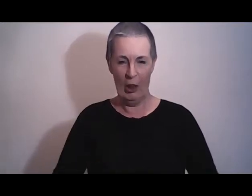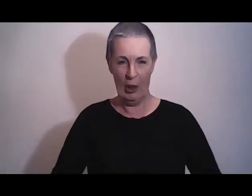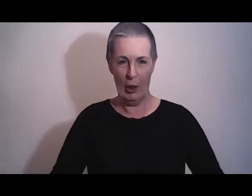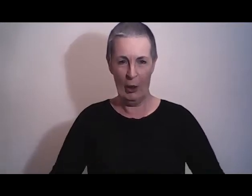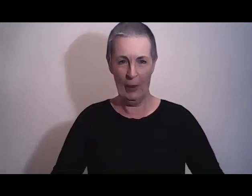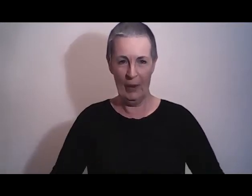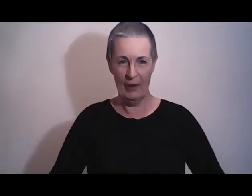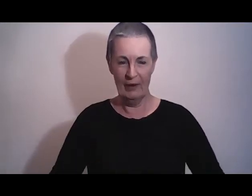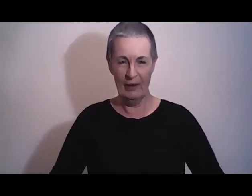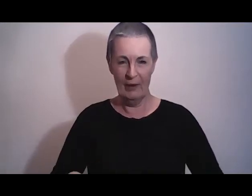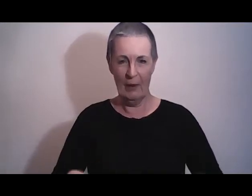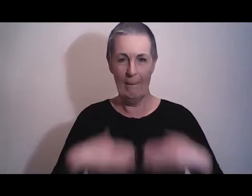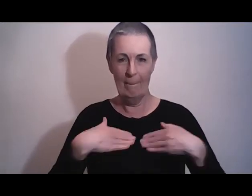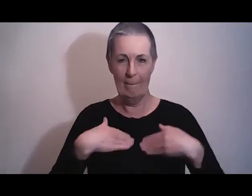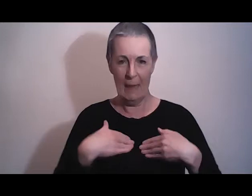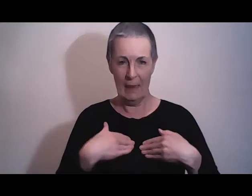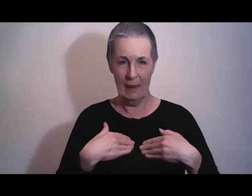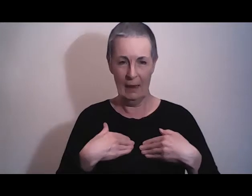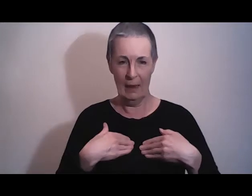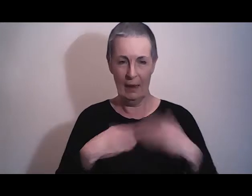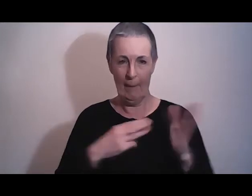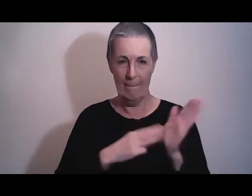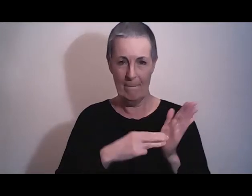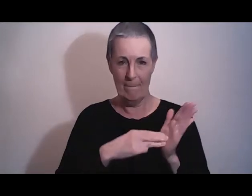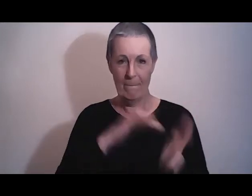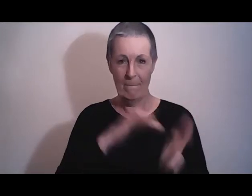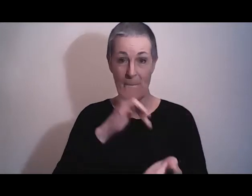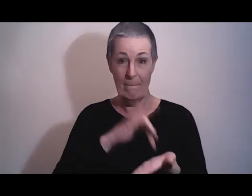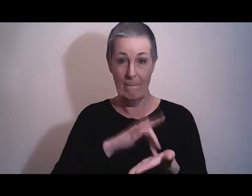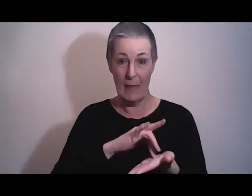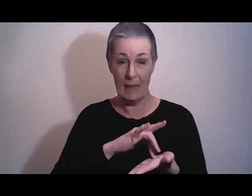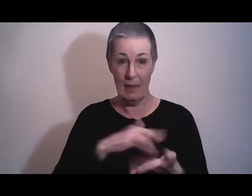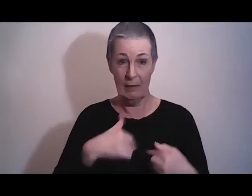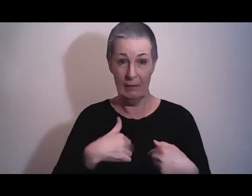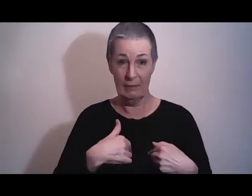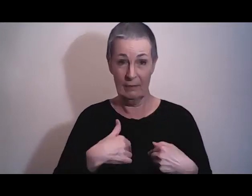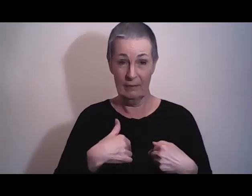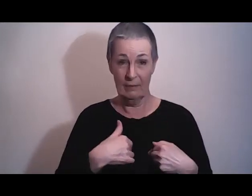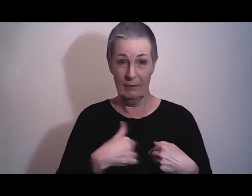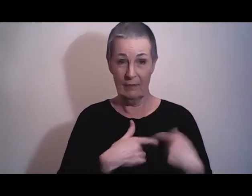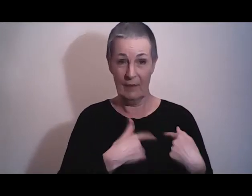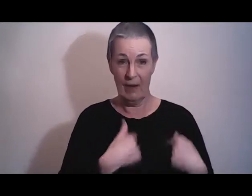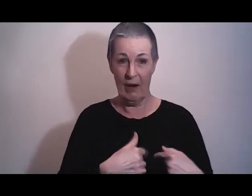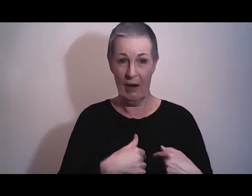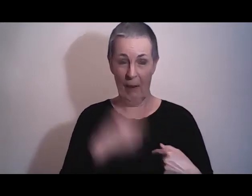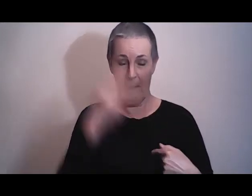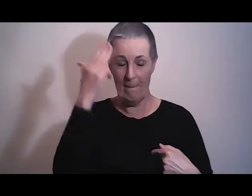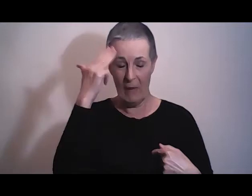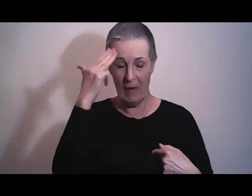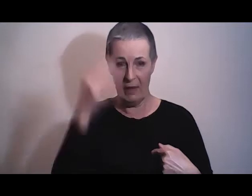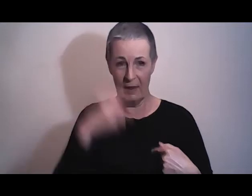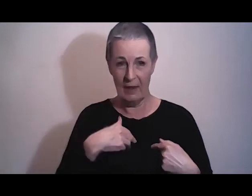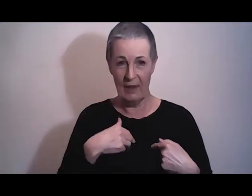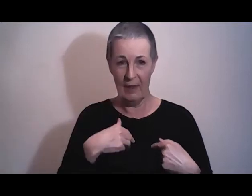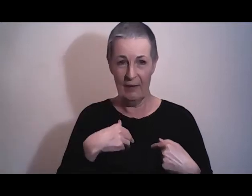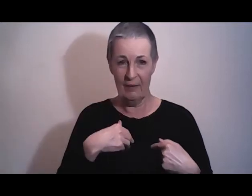middle dantian, which is your heart and mind, and then we have